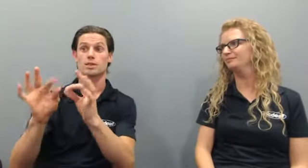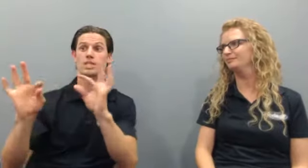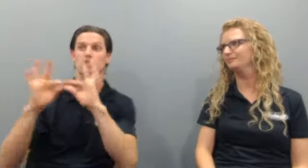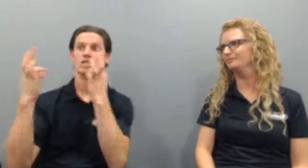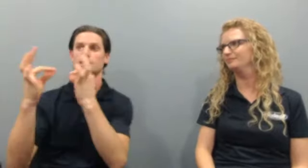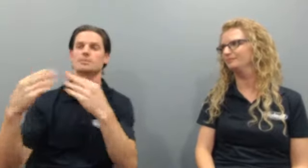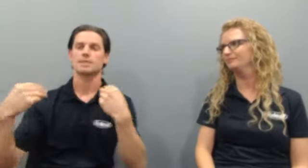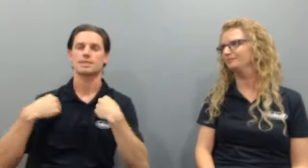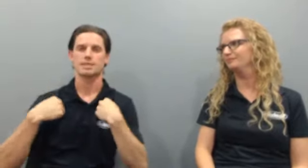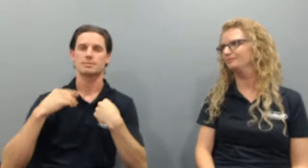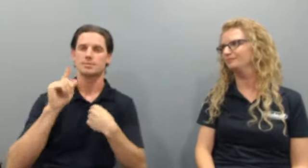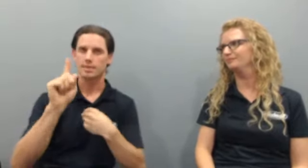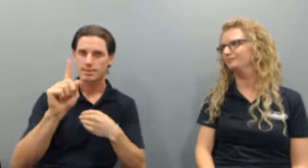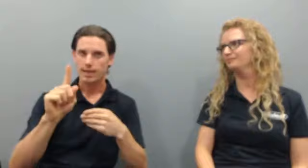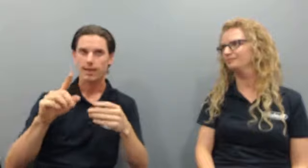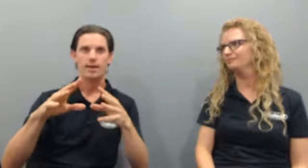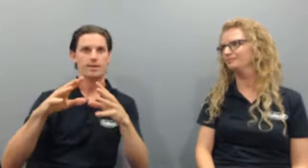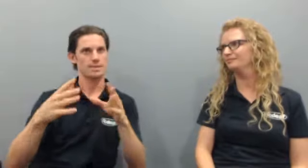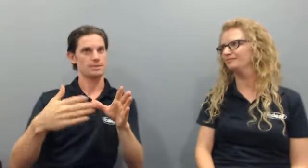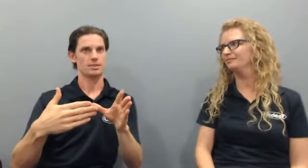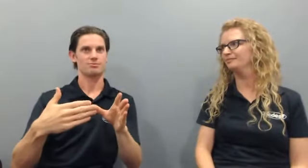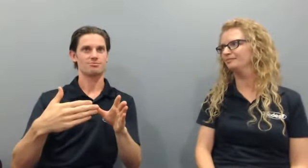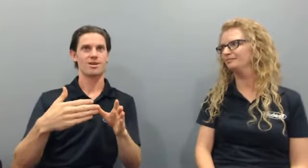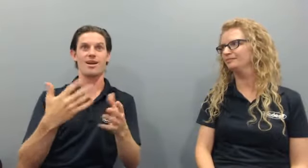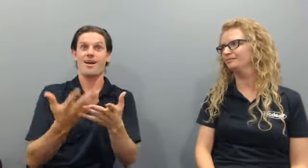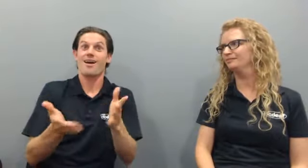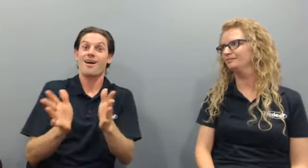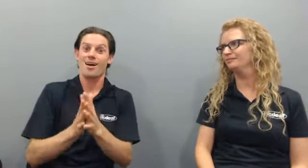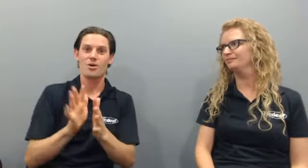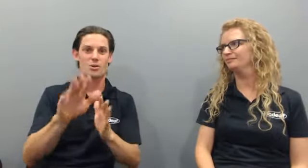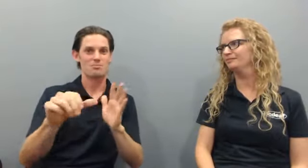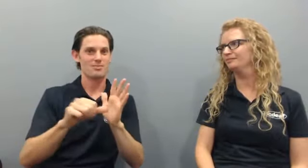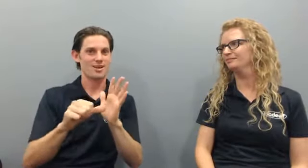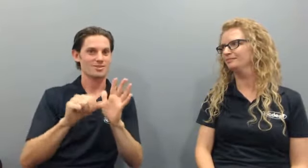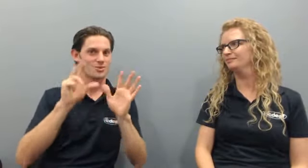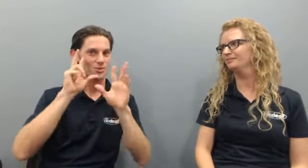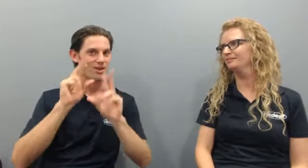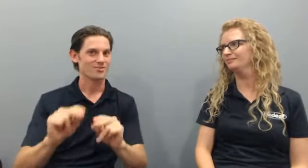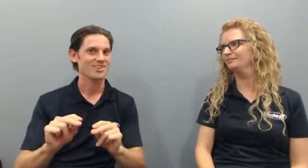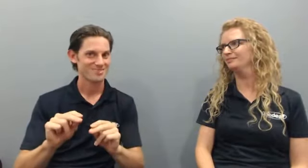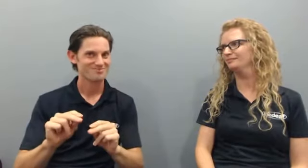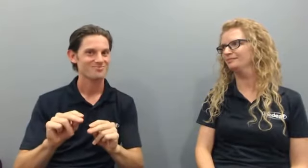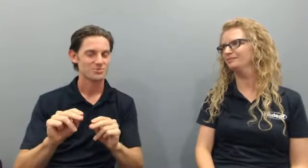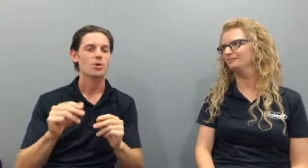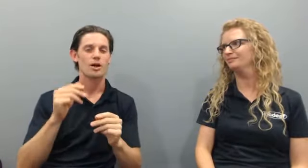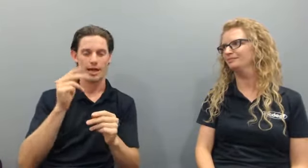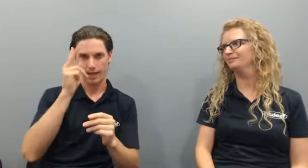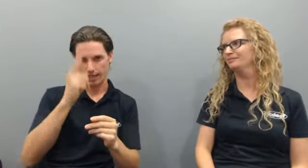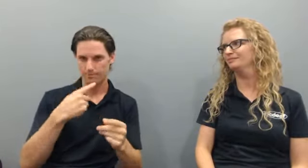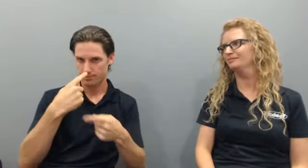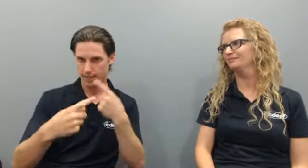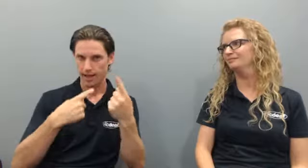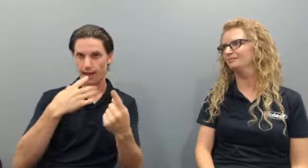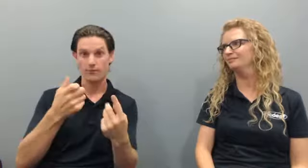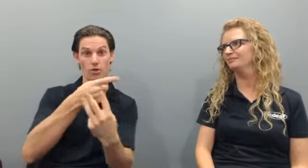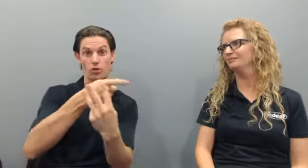directly or you can go through interpreting agencies. It does depend on how your funds are managed. So I'll go through that